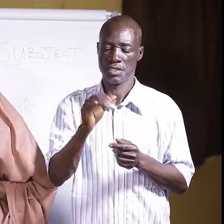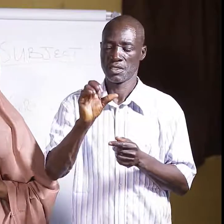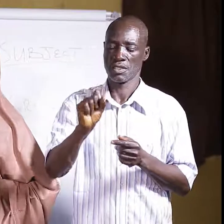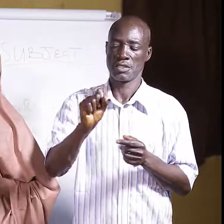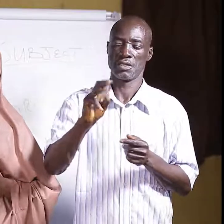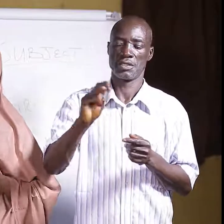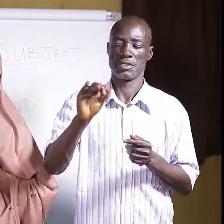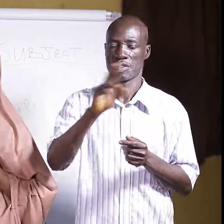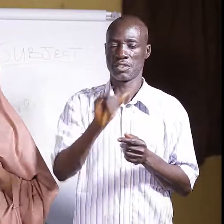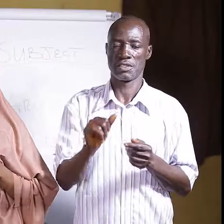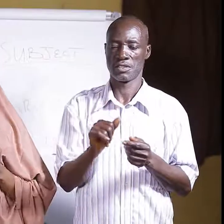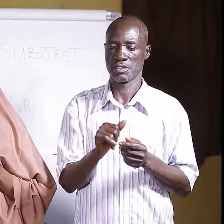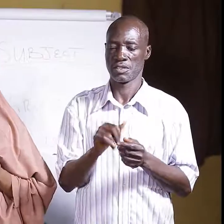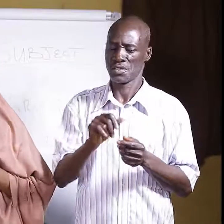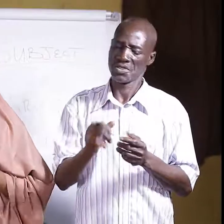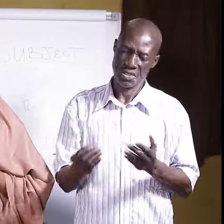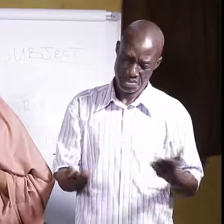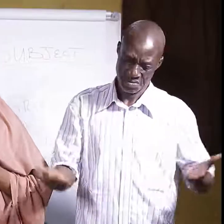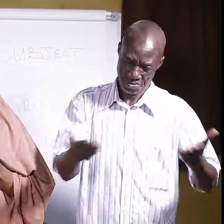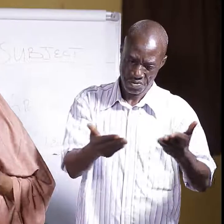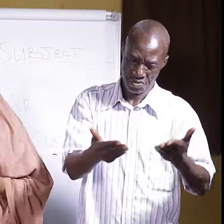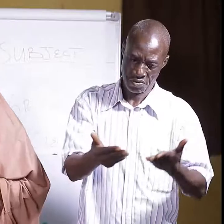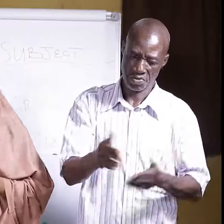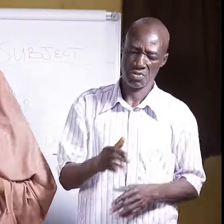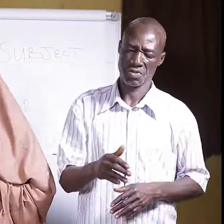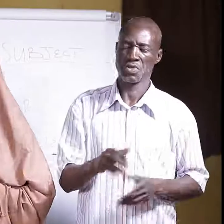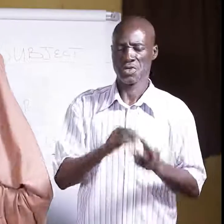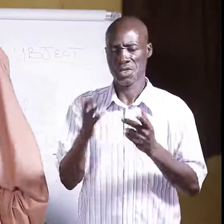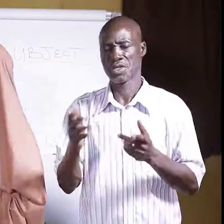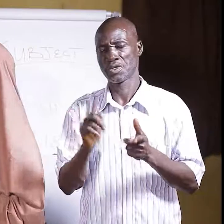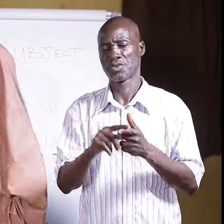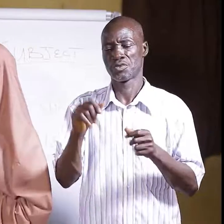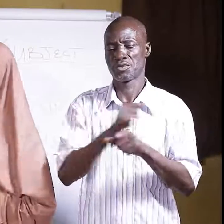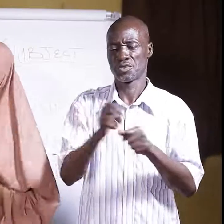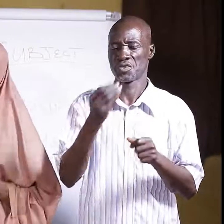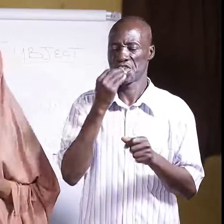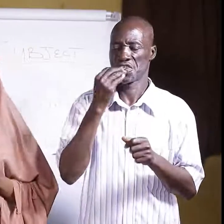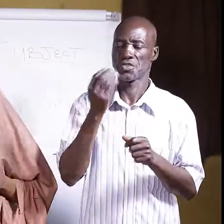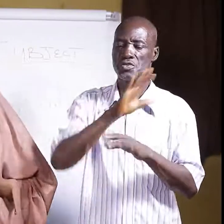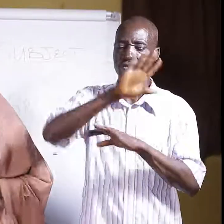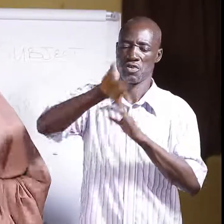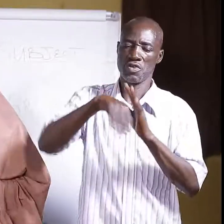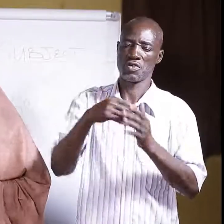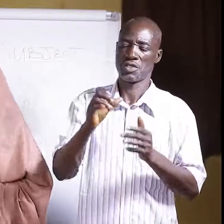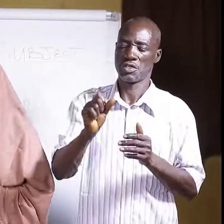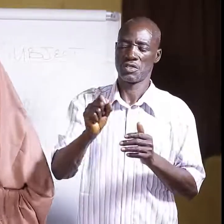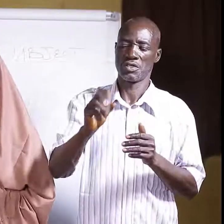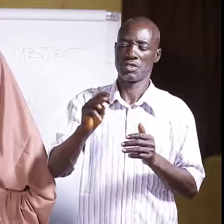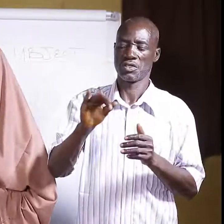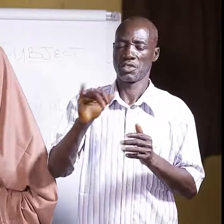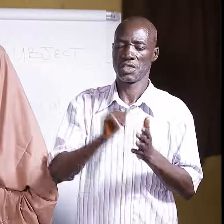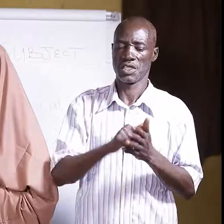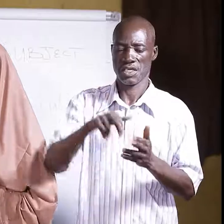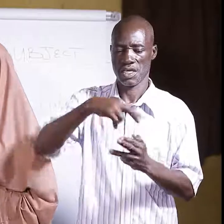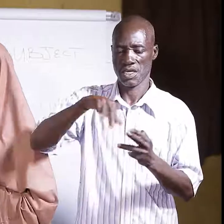can what? You can introduce your duck or the goose to what? To eat up all the snails that are around the